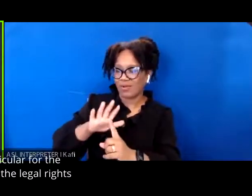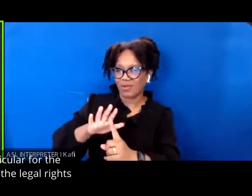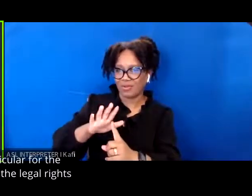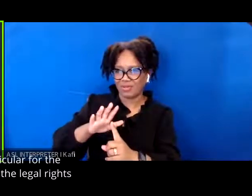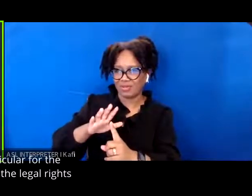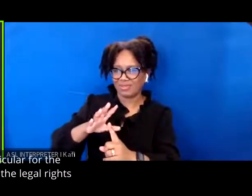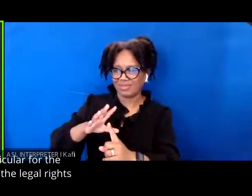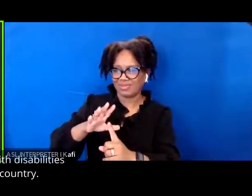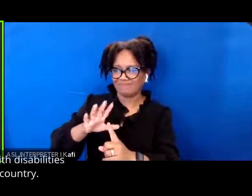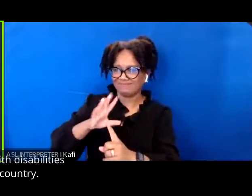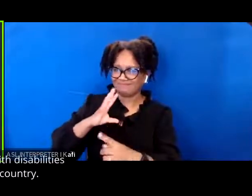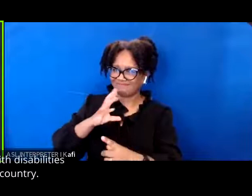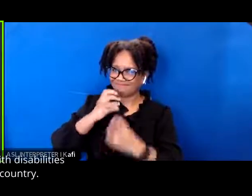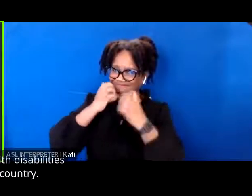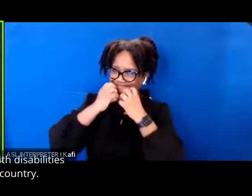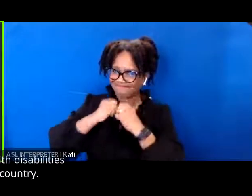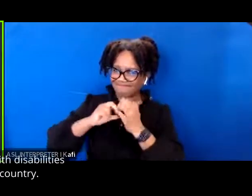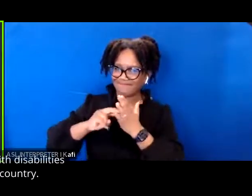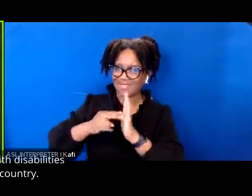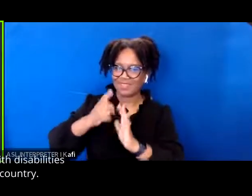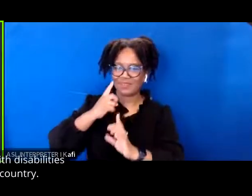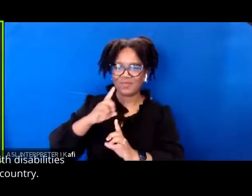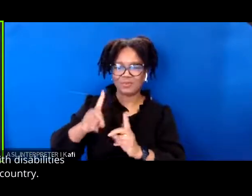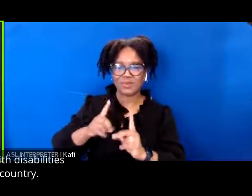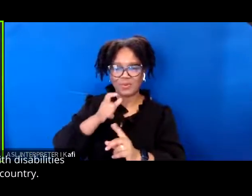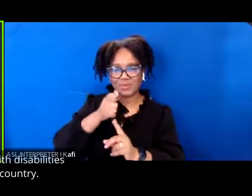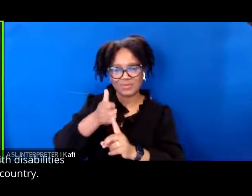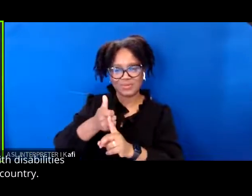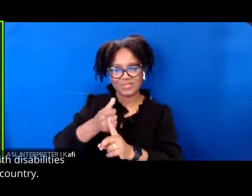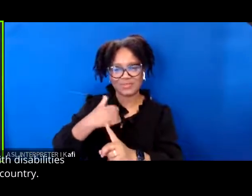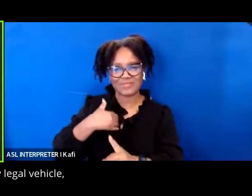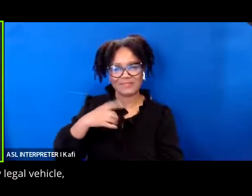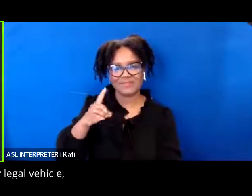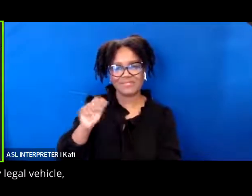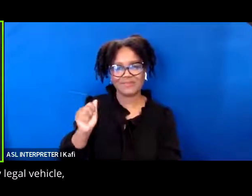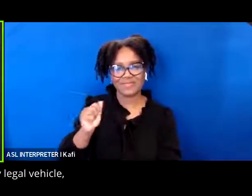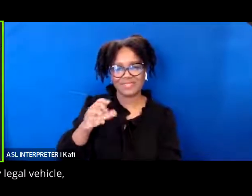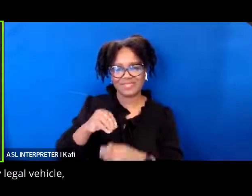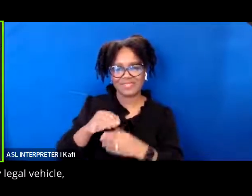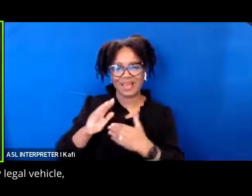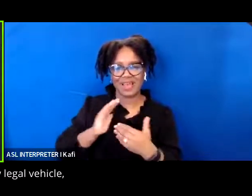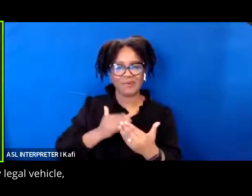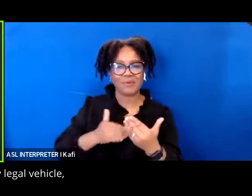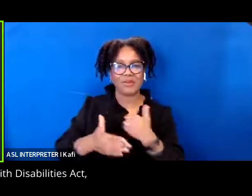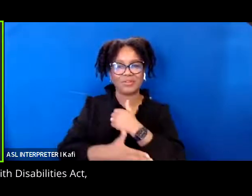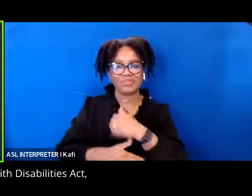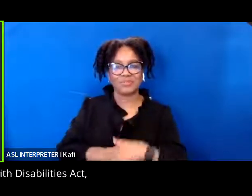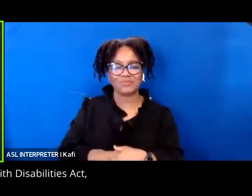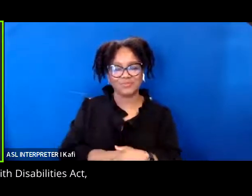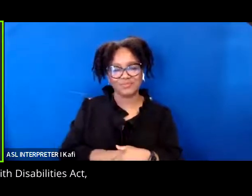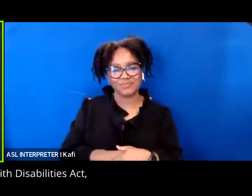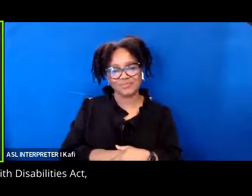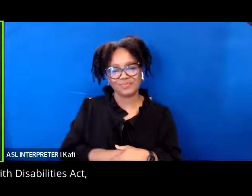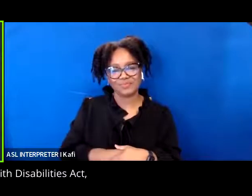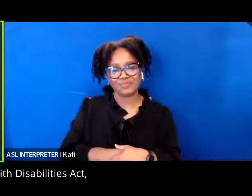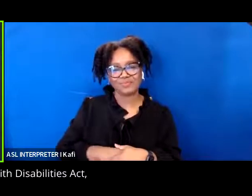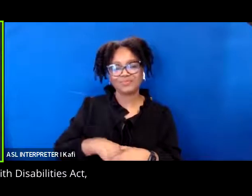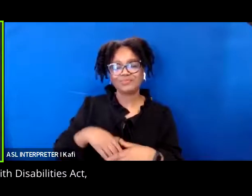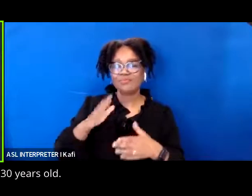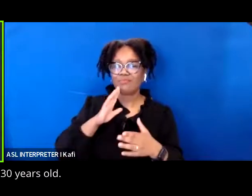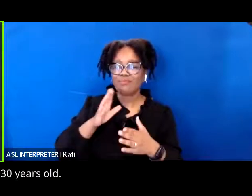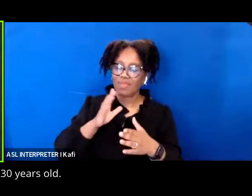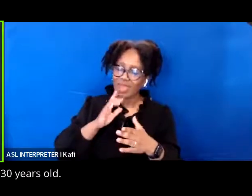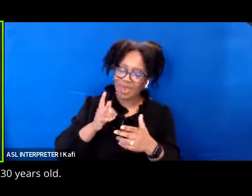protection of the legal rights of people with disabilities in our country the primary legal vehicle the americans with disabilities